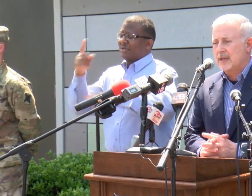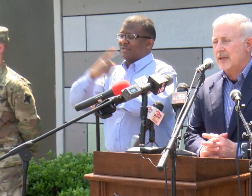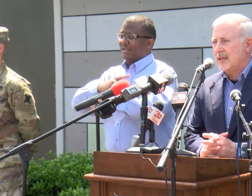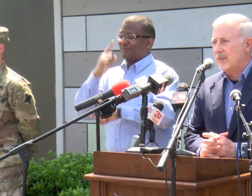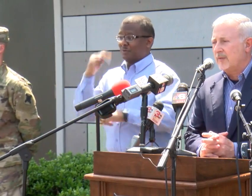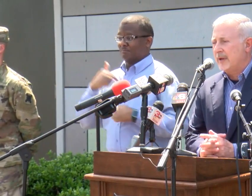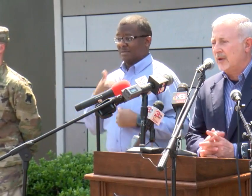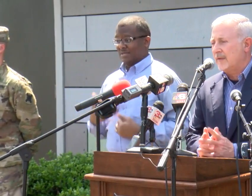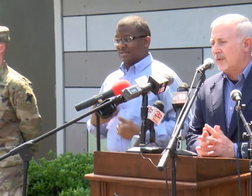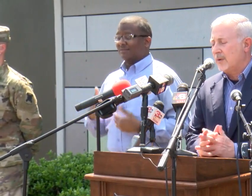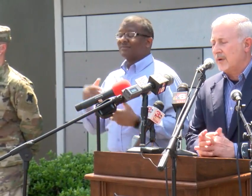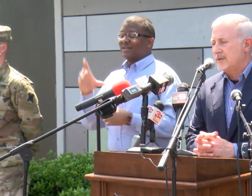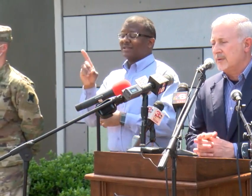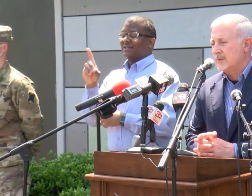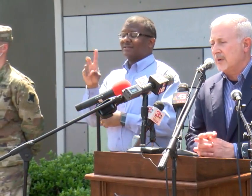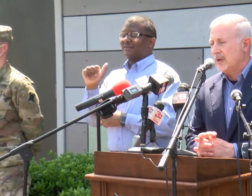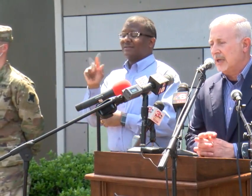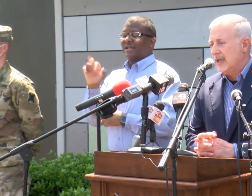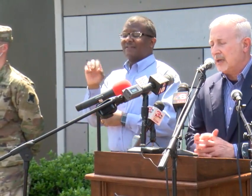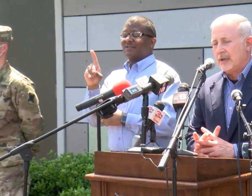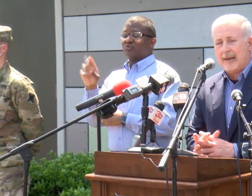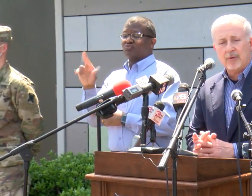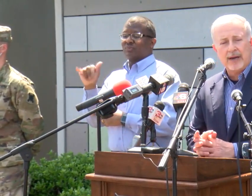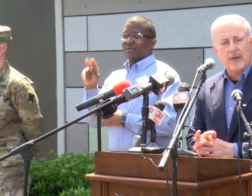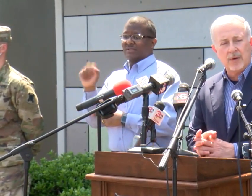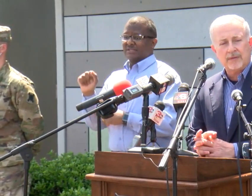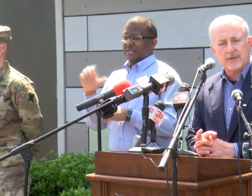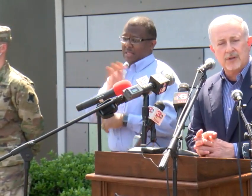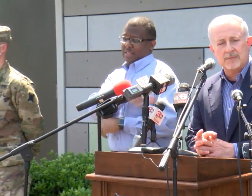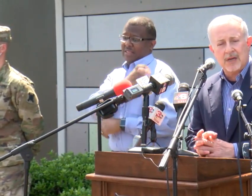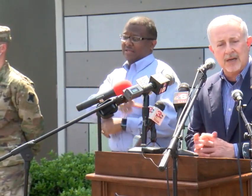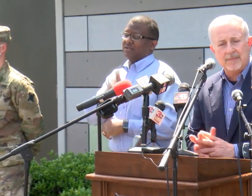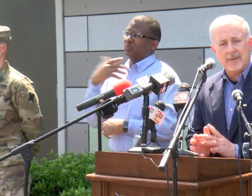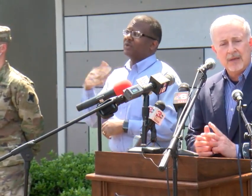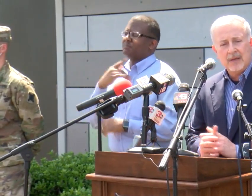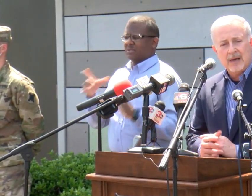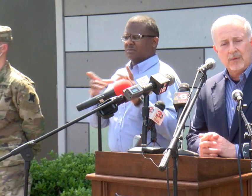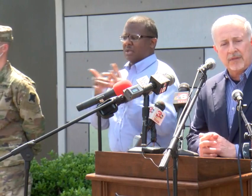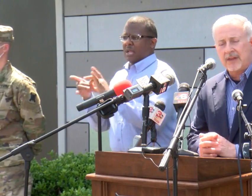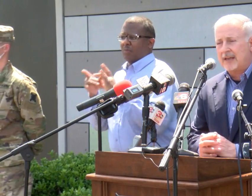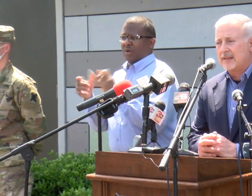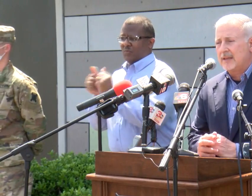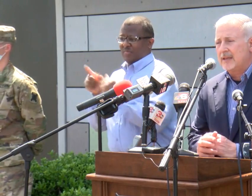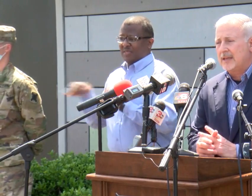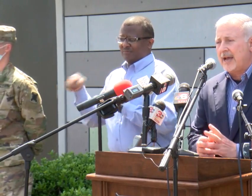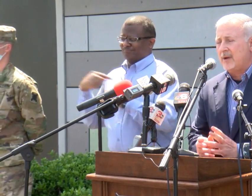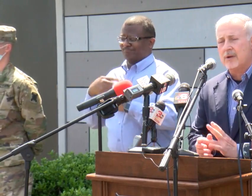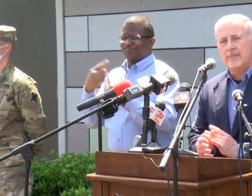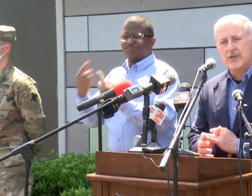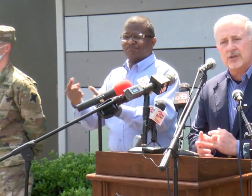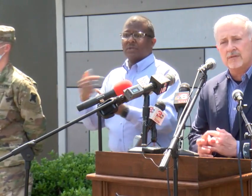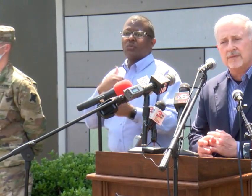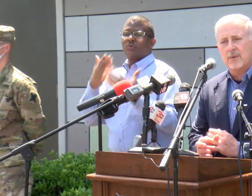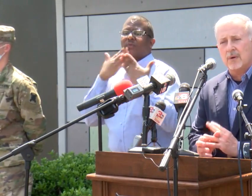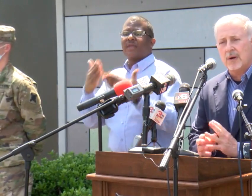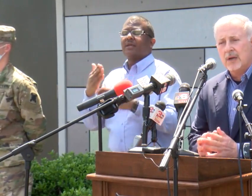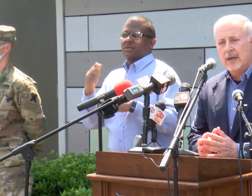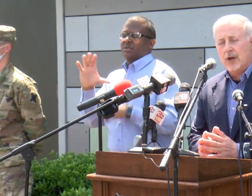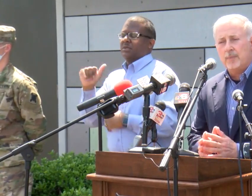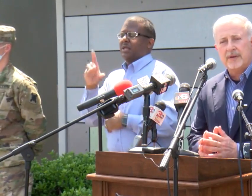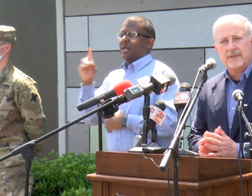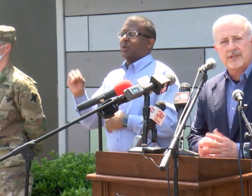is a clinic that we've been looking forward to collaborating with for some time. I want to thank the Caddo Commission